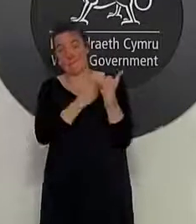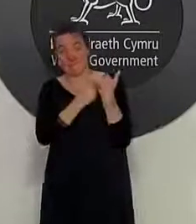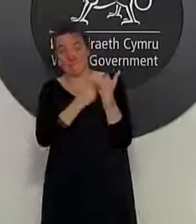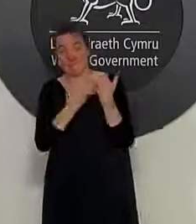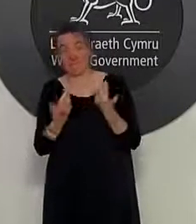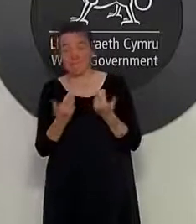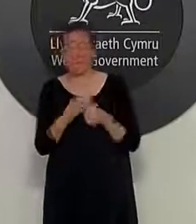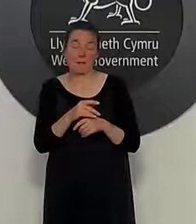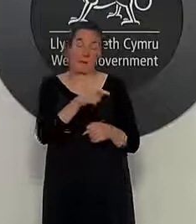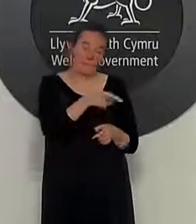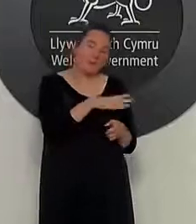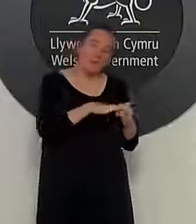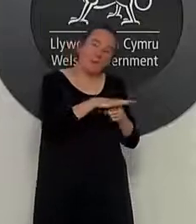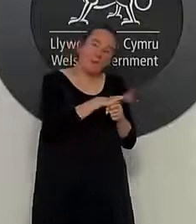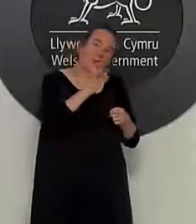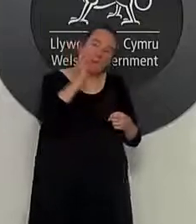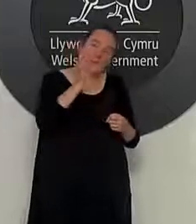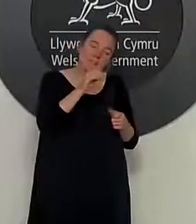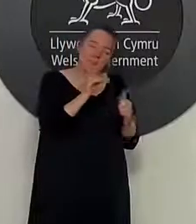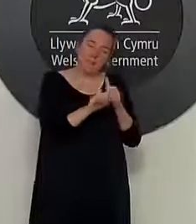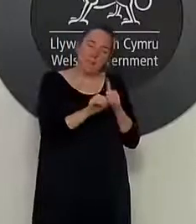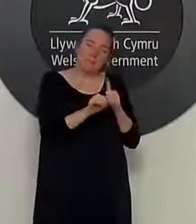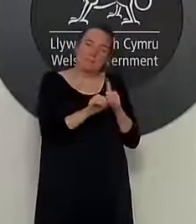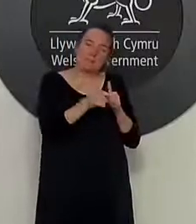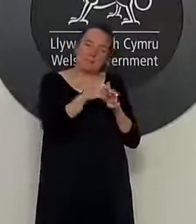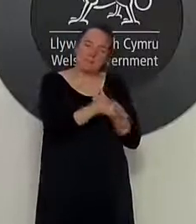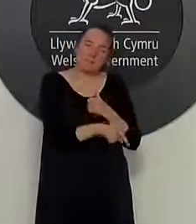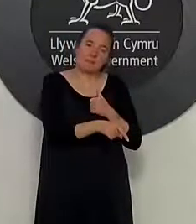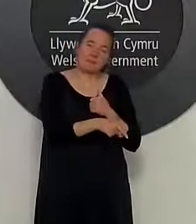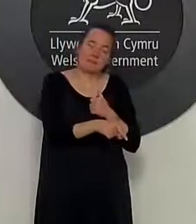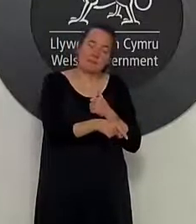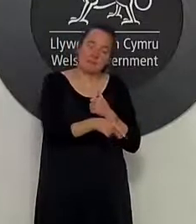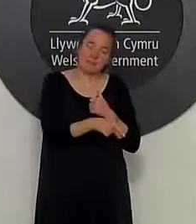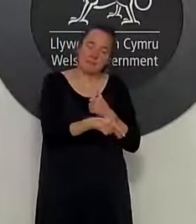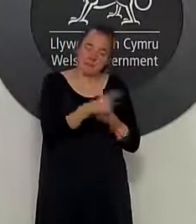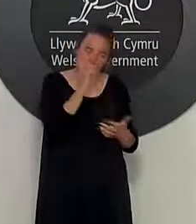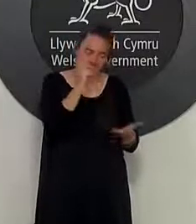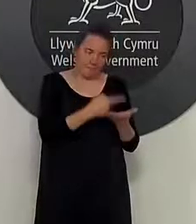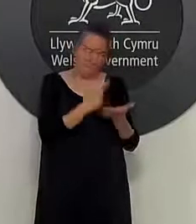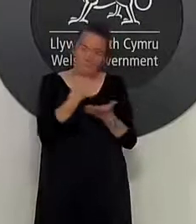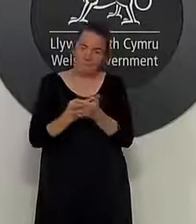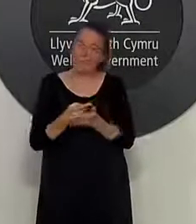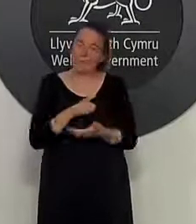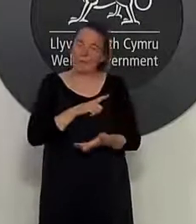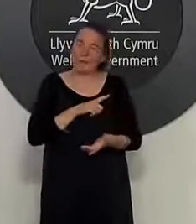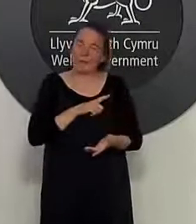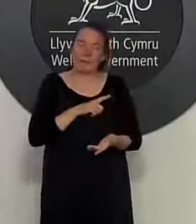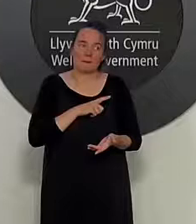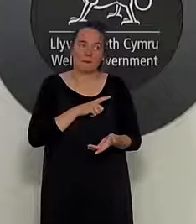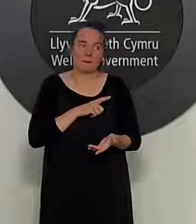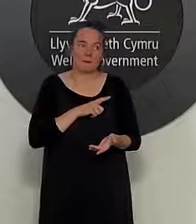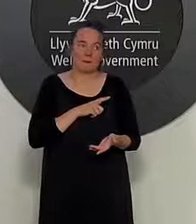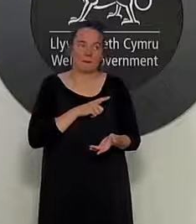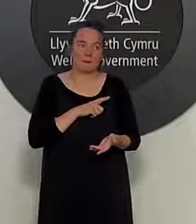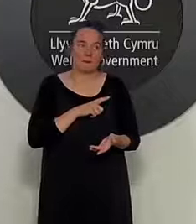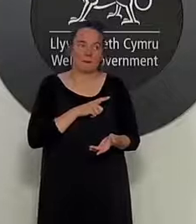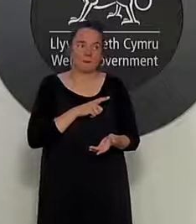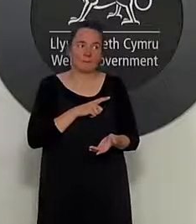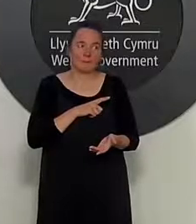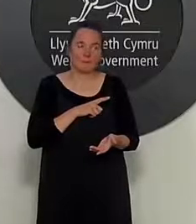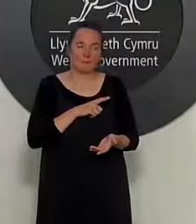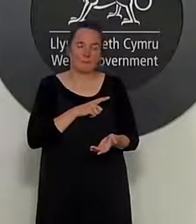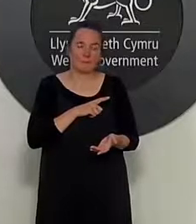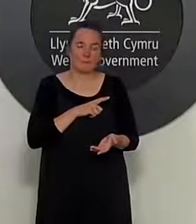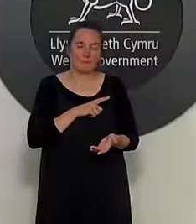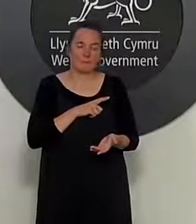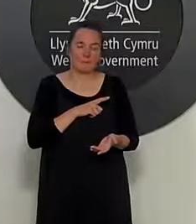best placed people to make those cases, because these are circumstances that happen in sometimes quite